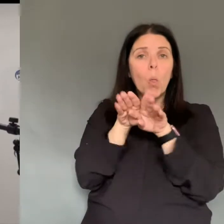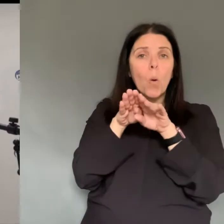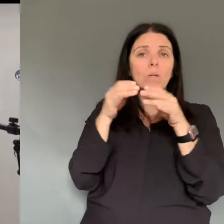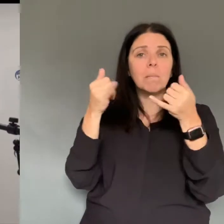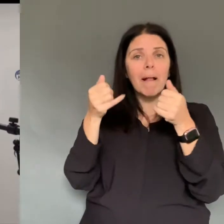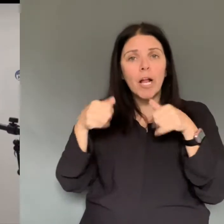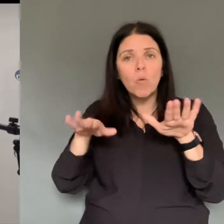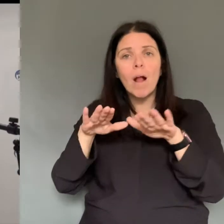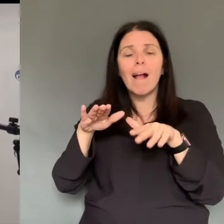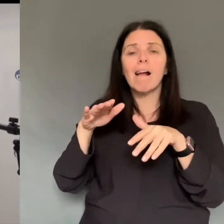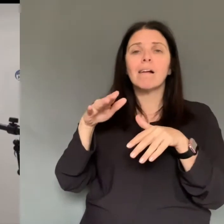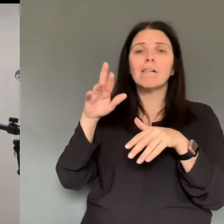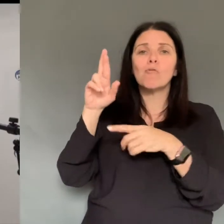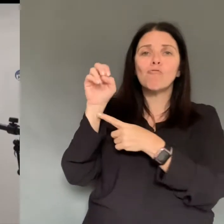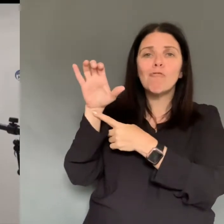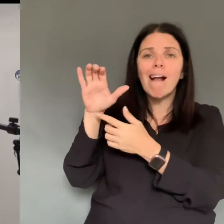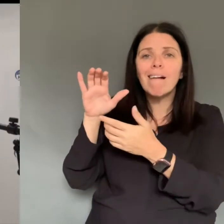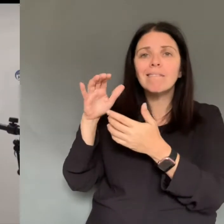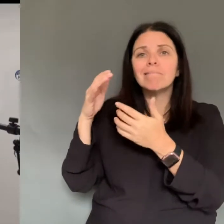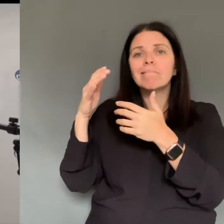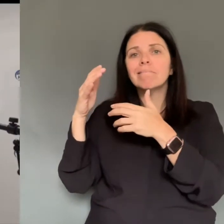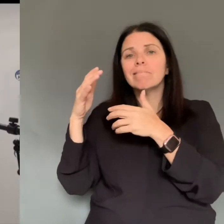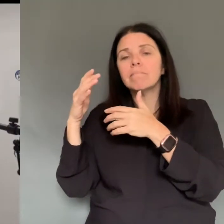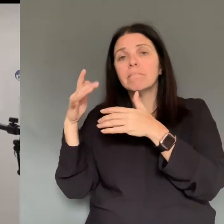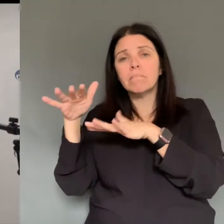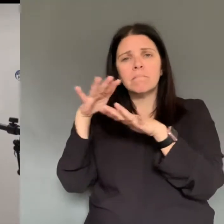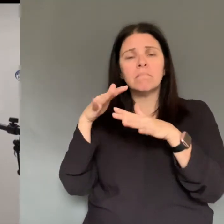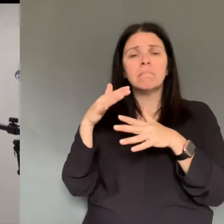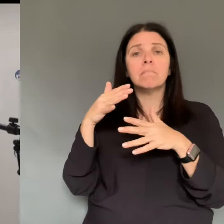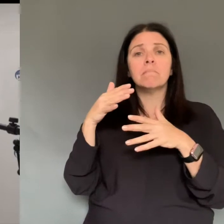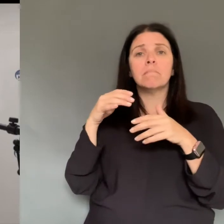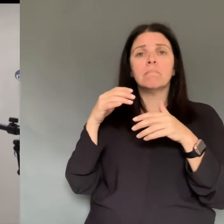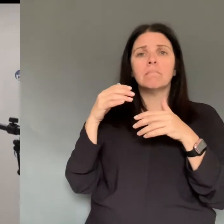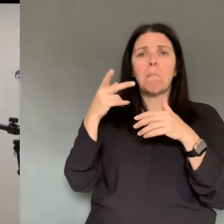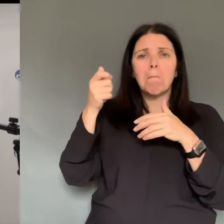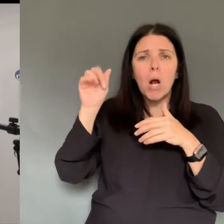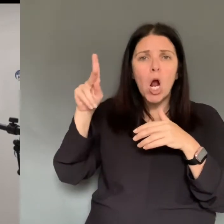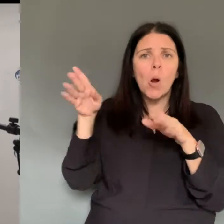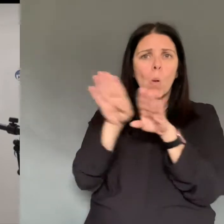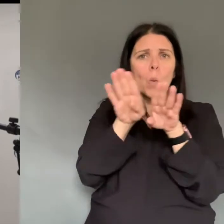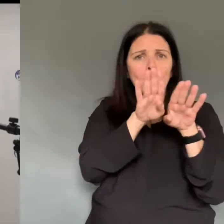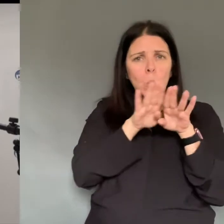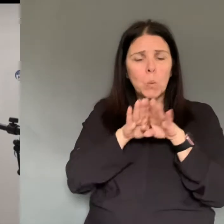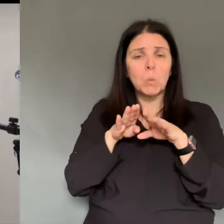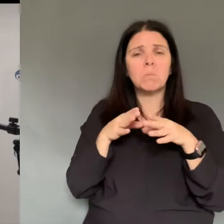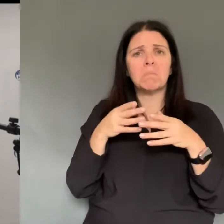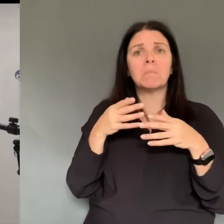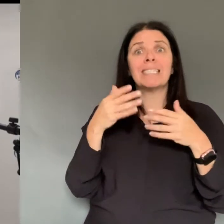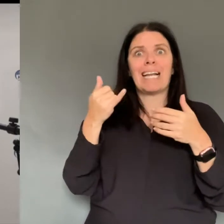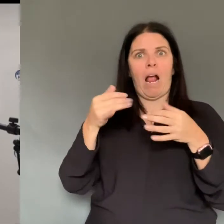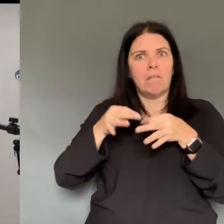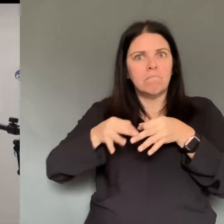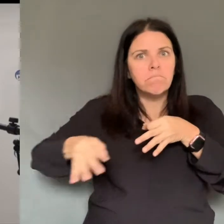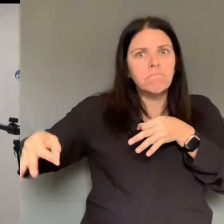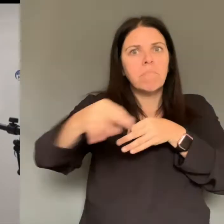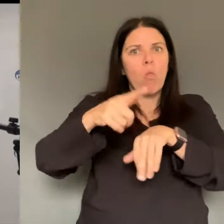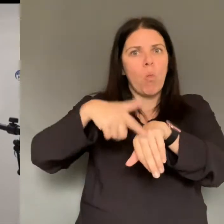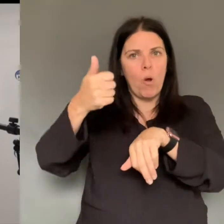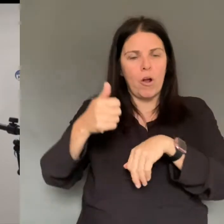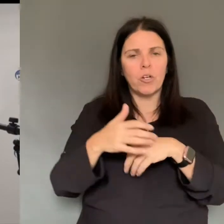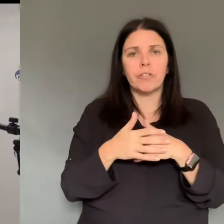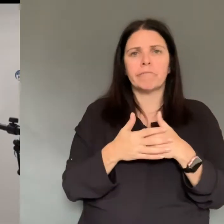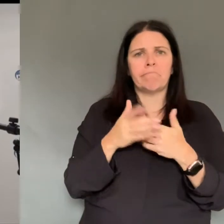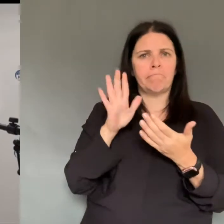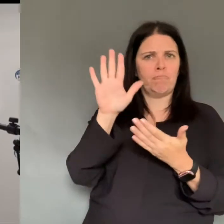when they're outside. There's strong recommendations especially for people who are immunocompromised, who have chronic